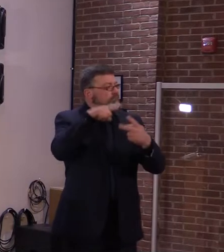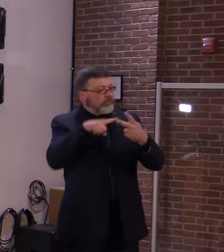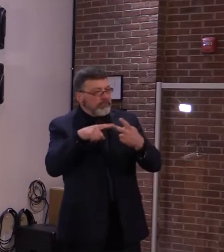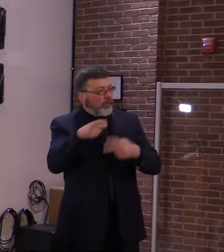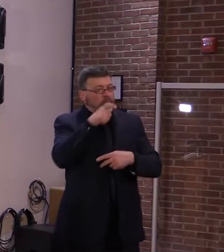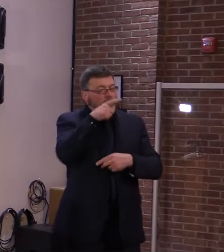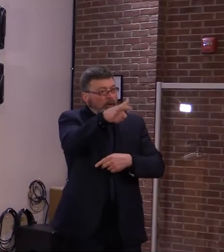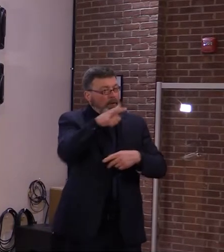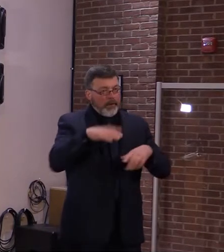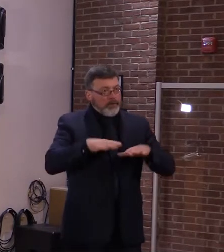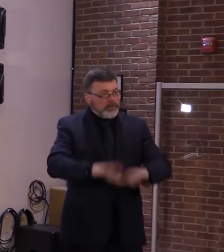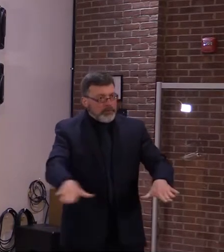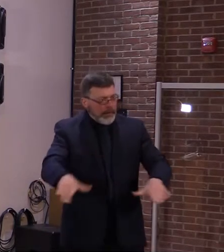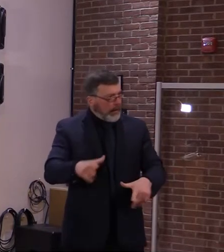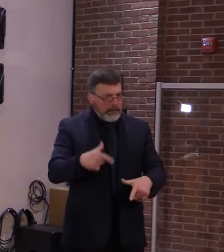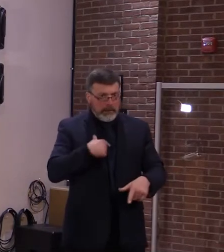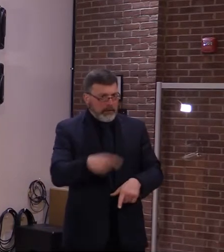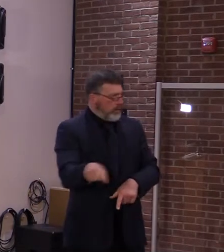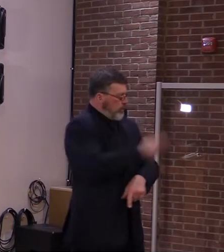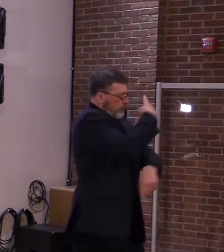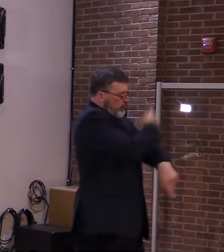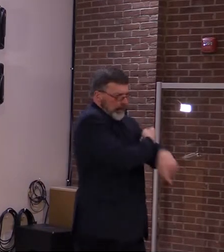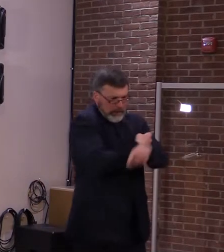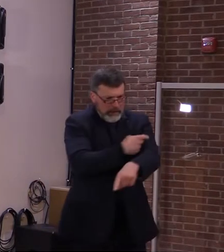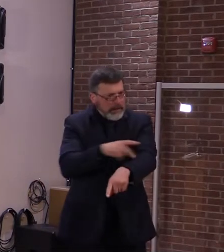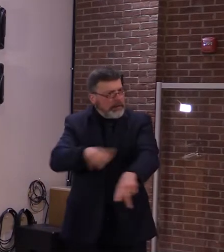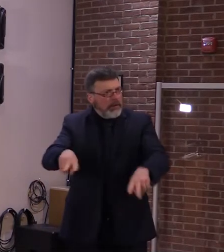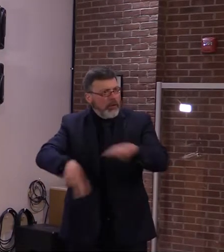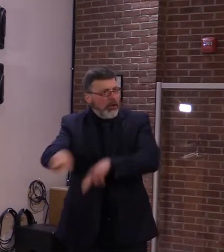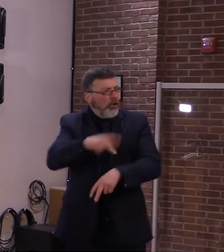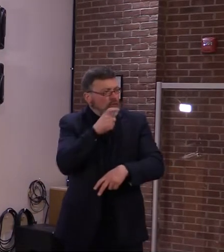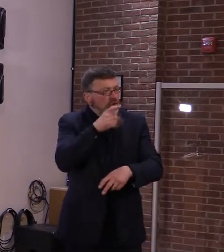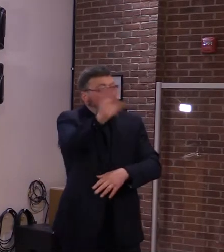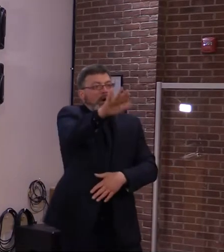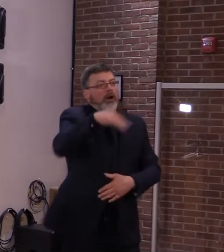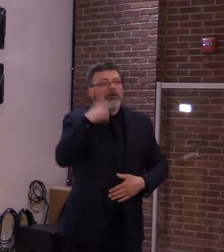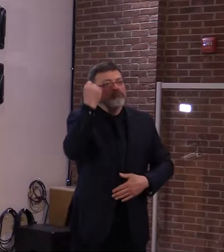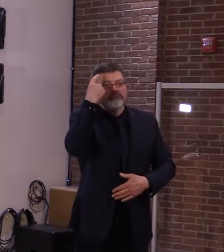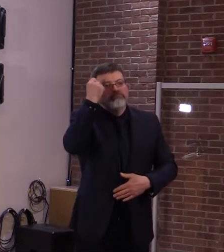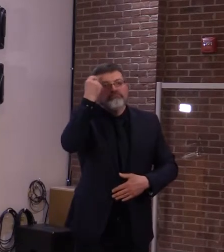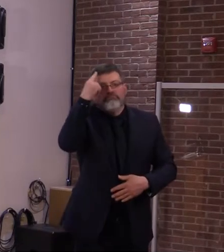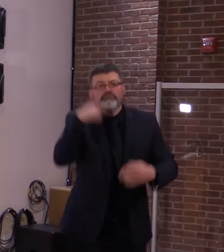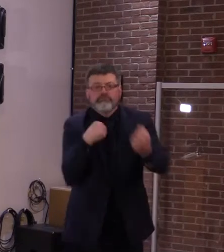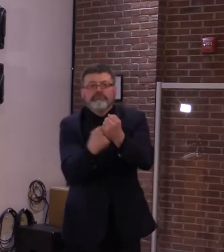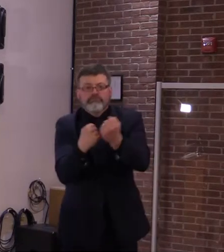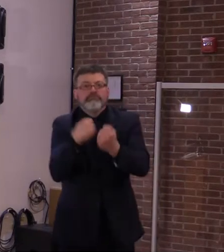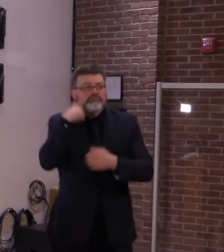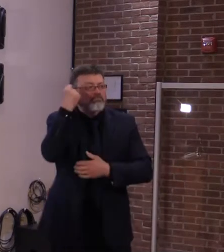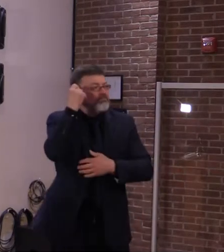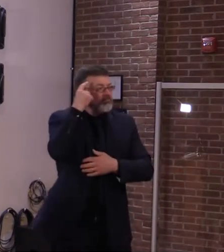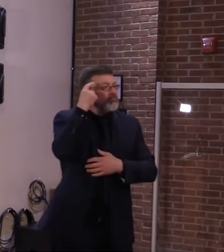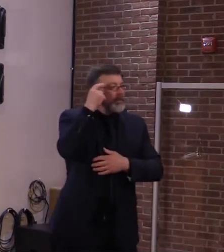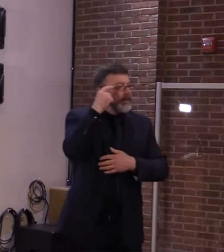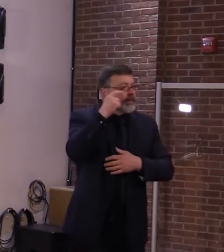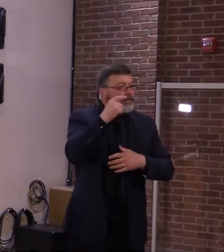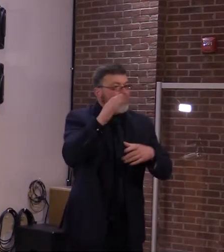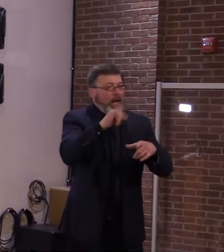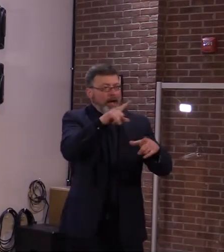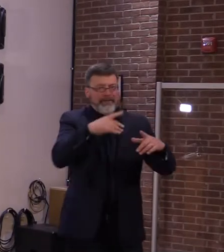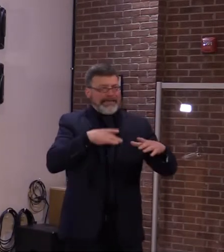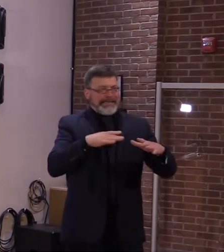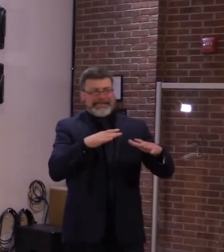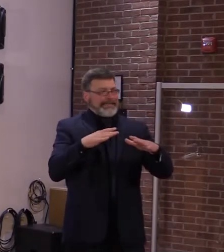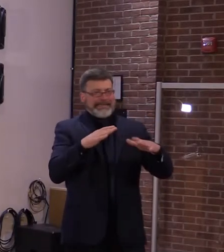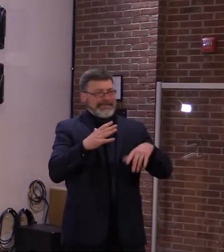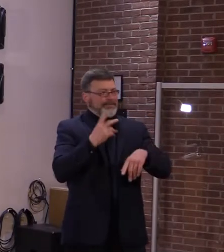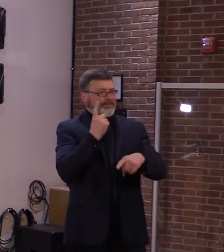shared experiences during this pandemic, we all still have personal reasons as to why we might get vaccinated. To feel